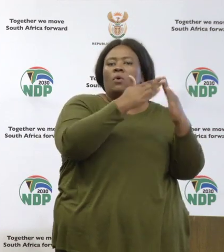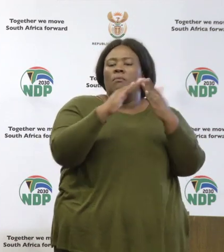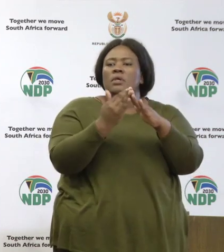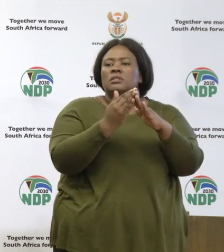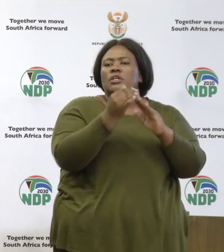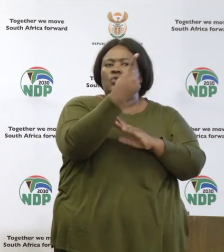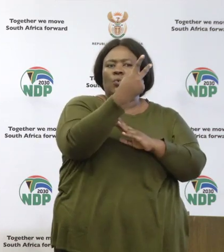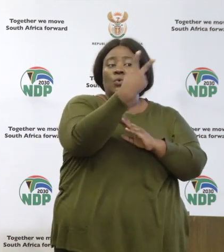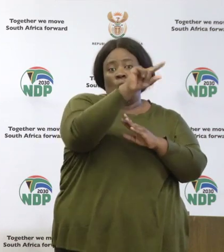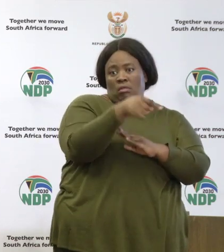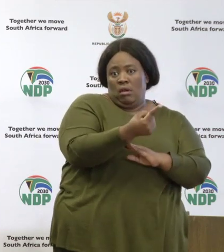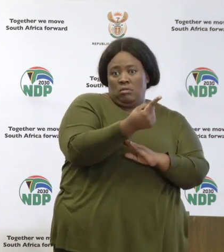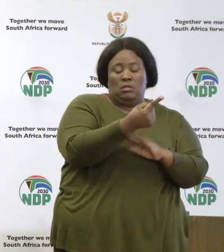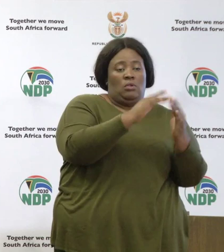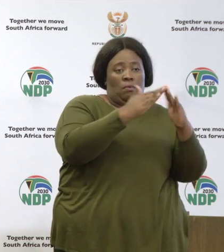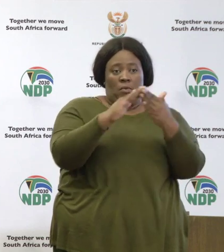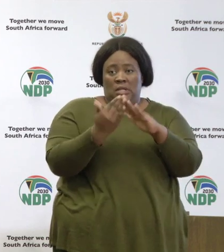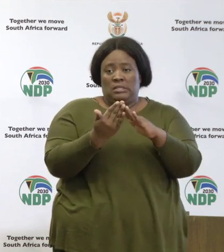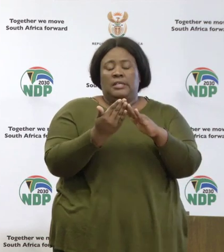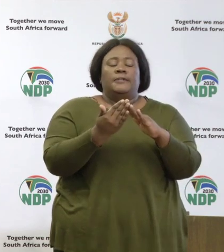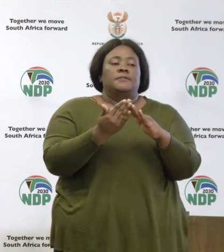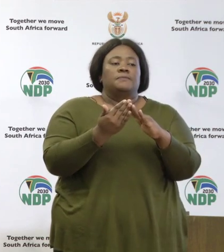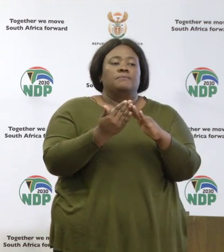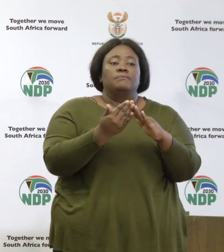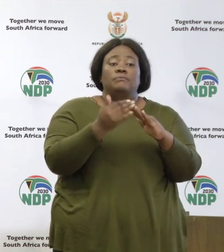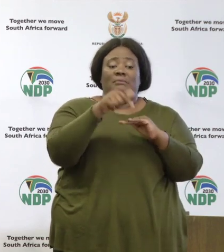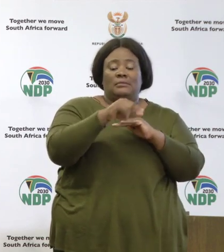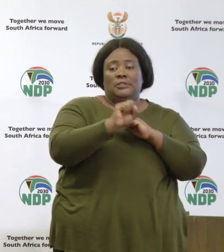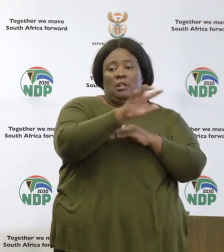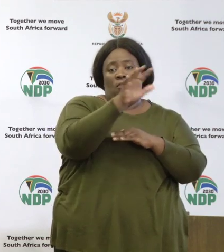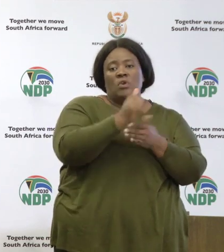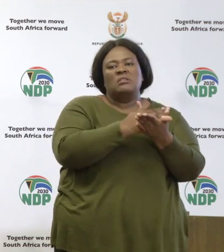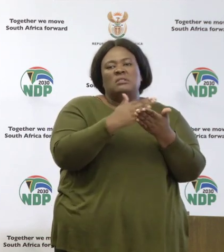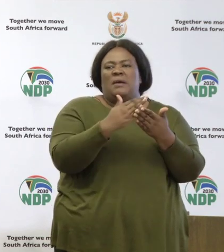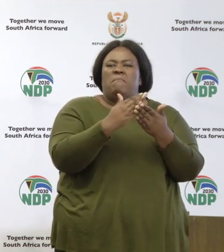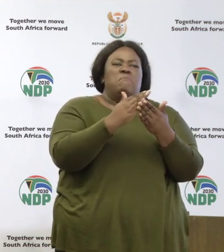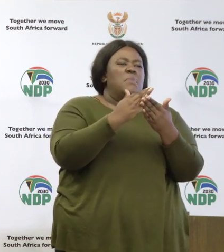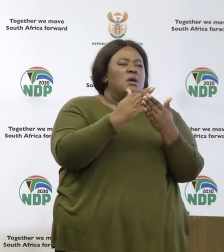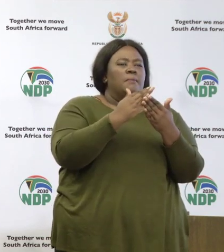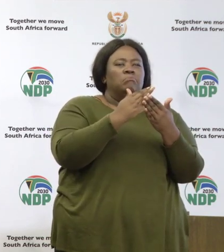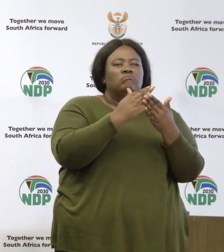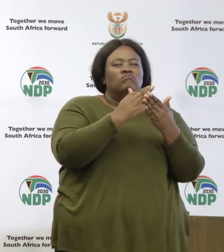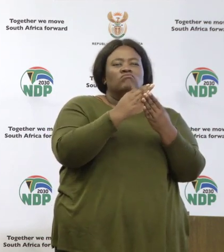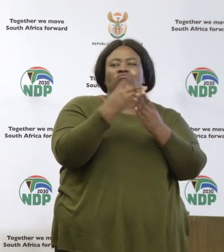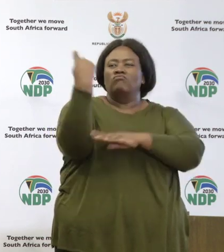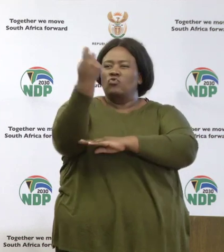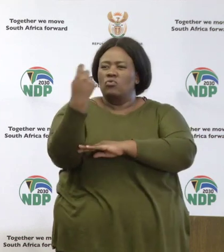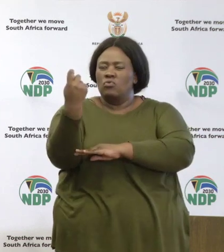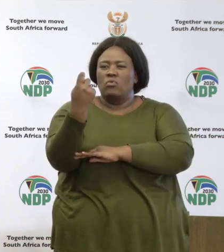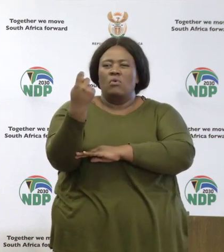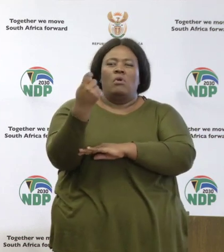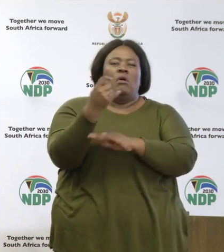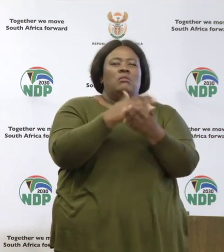country. These are our hotspots. Some of them are informal settlements, some of them